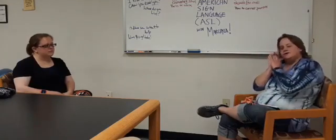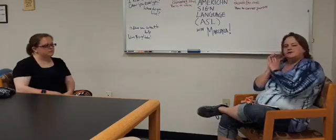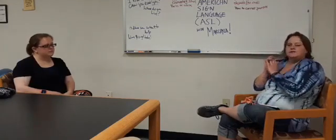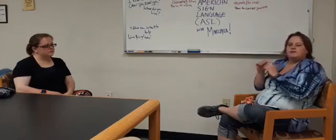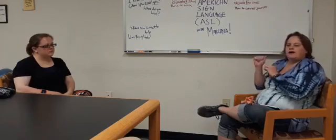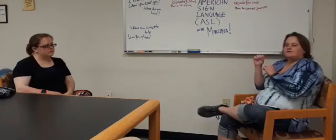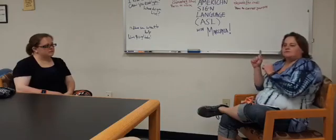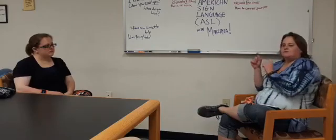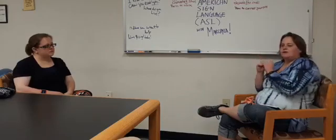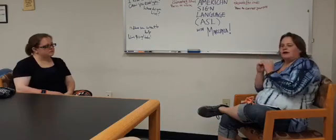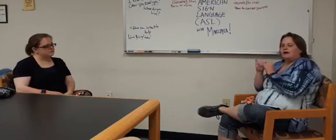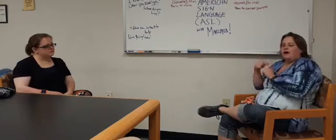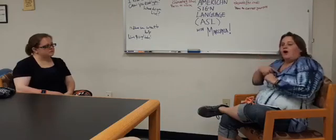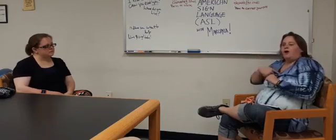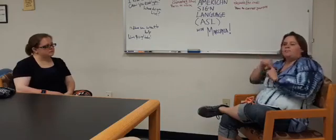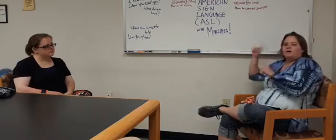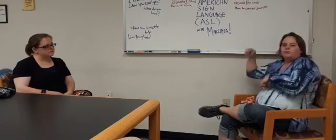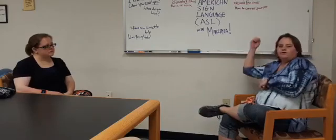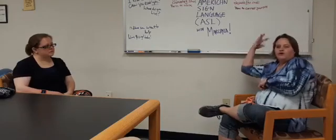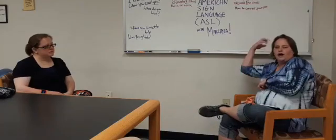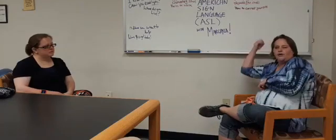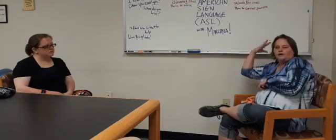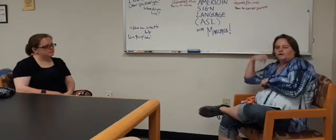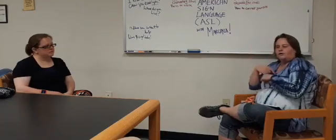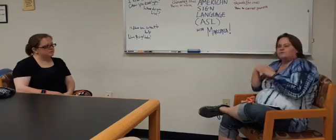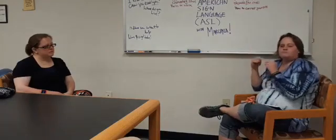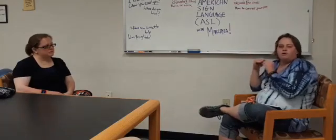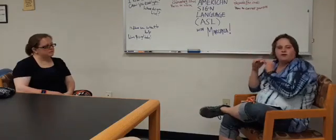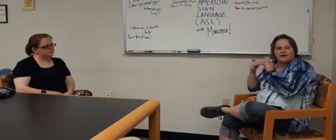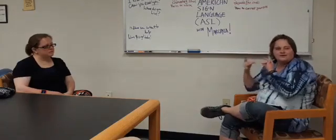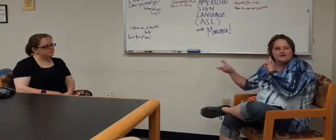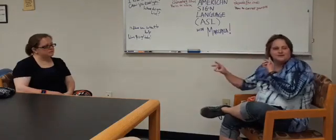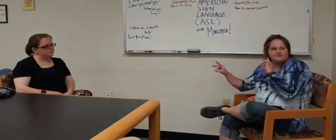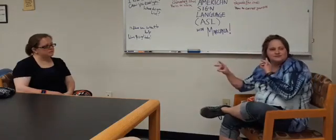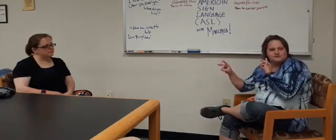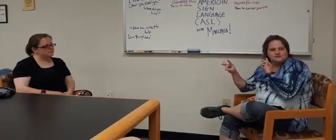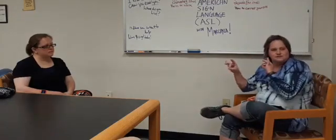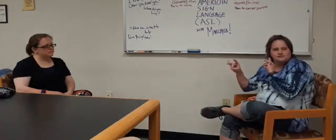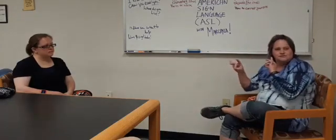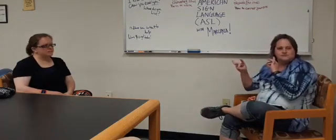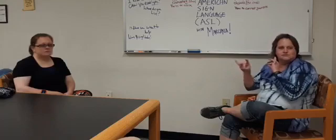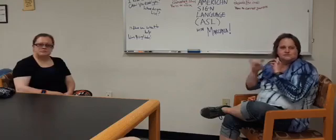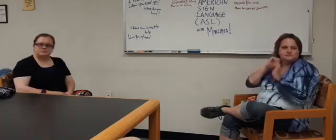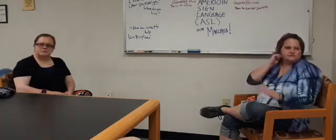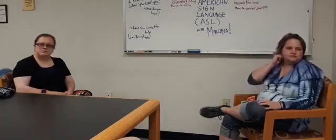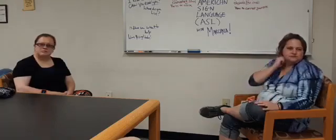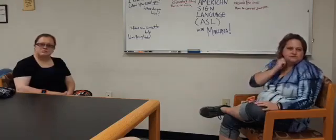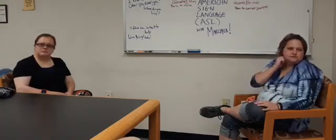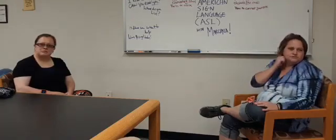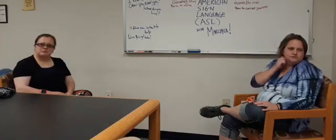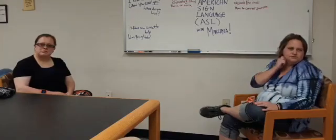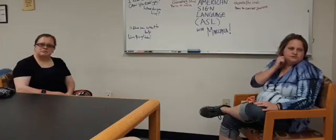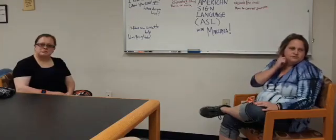But it's more like, oh, I'm gonna go shower, or it's more like dancing. So. But